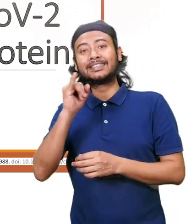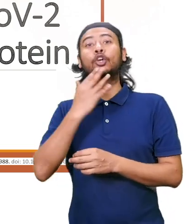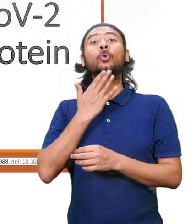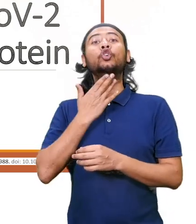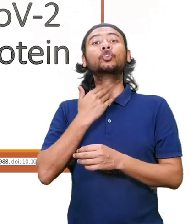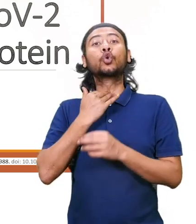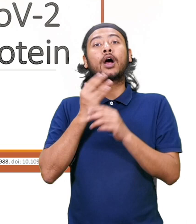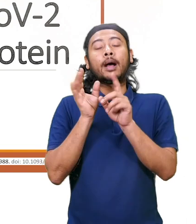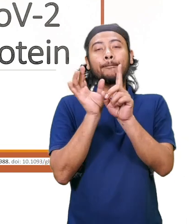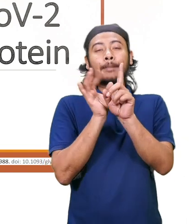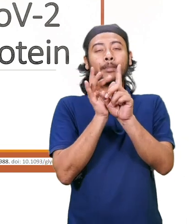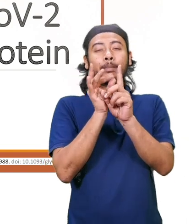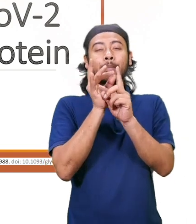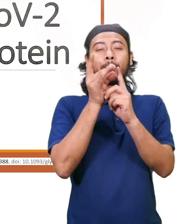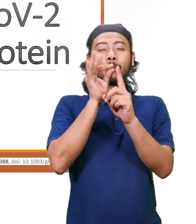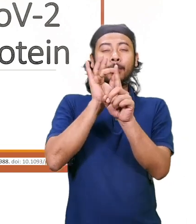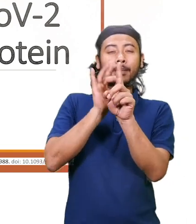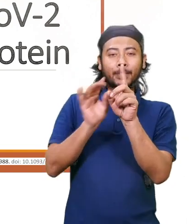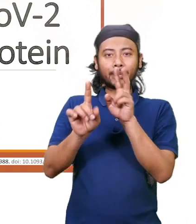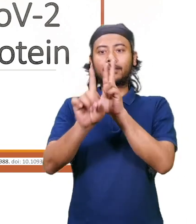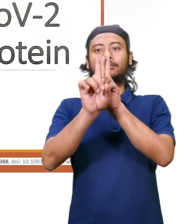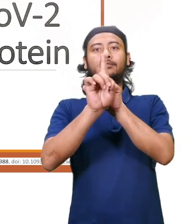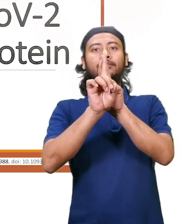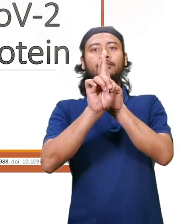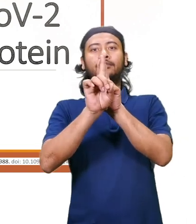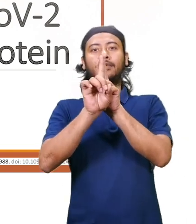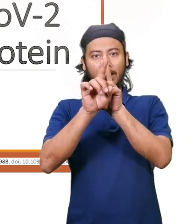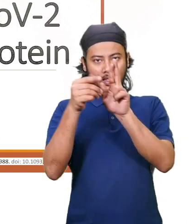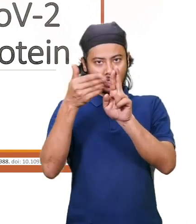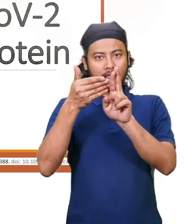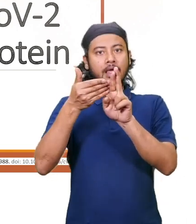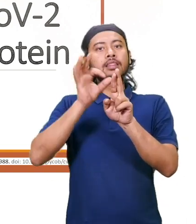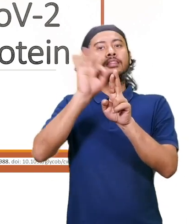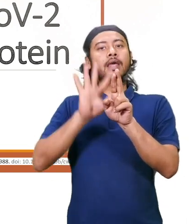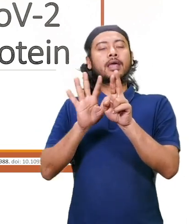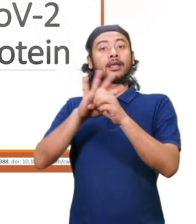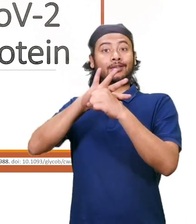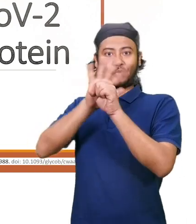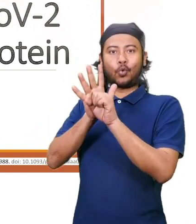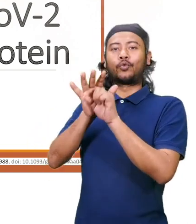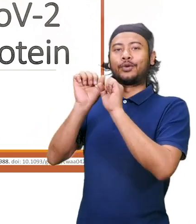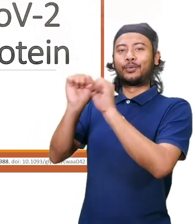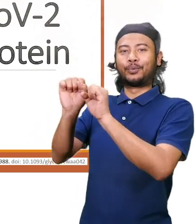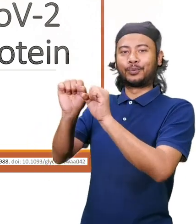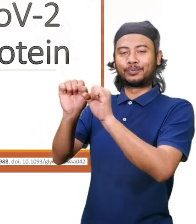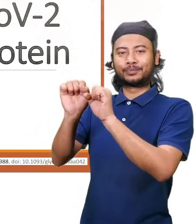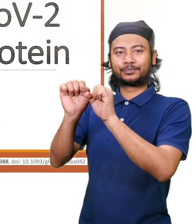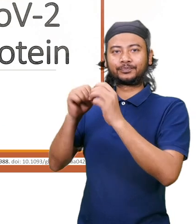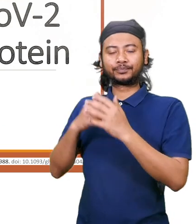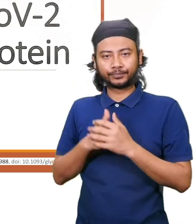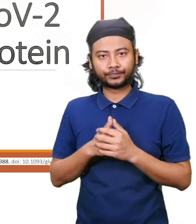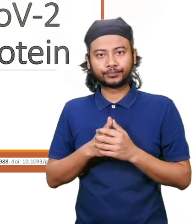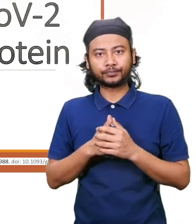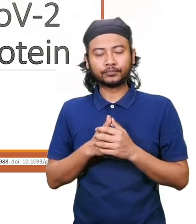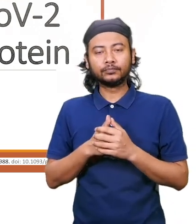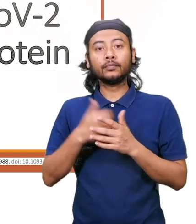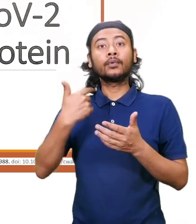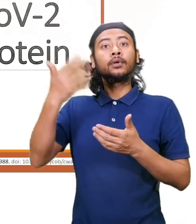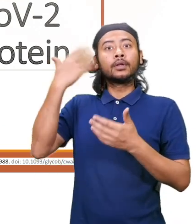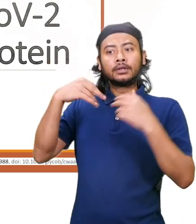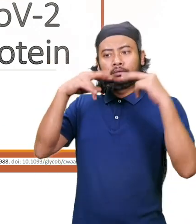66 N-glycosylation sites are present on each spike of SARS-CoV-2, as shown here in this